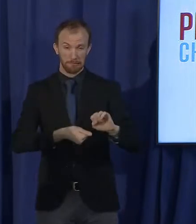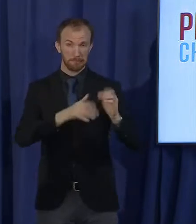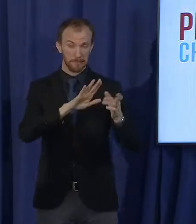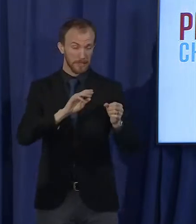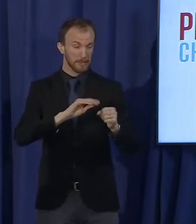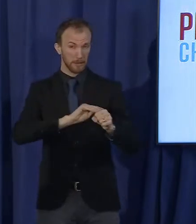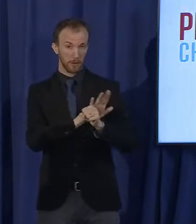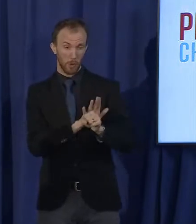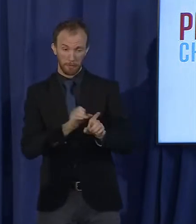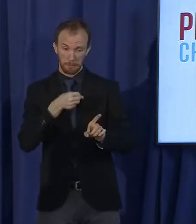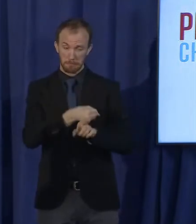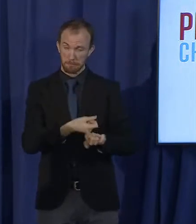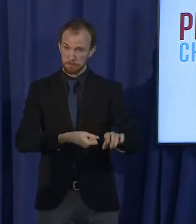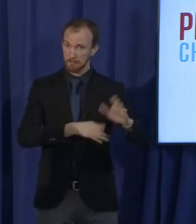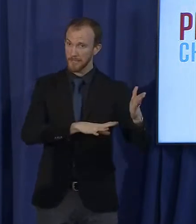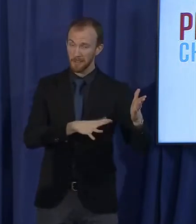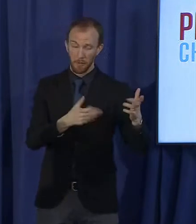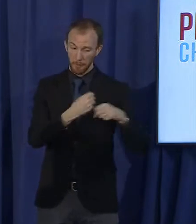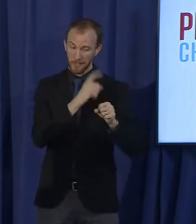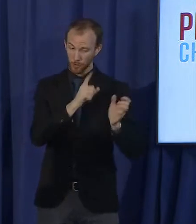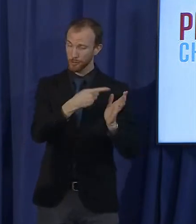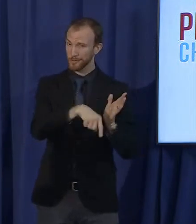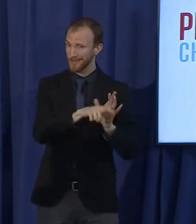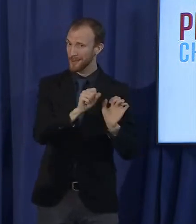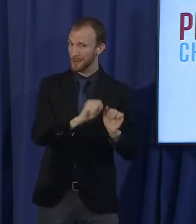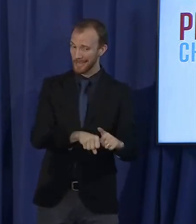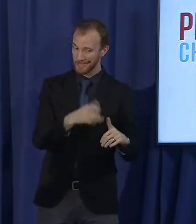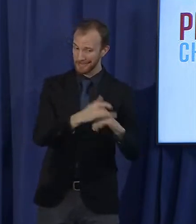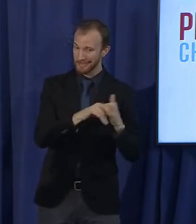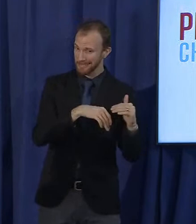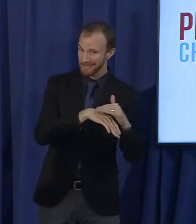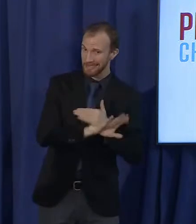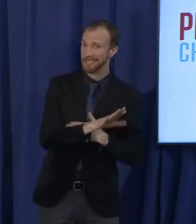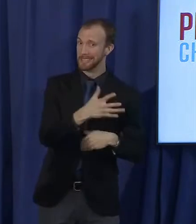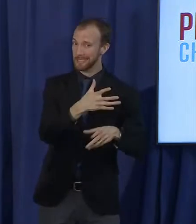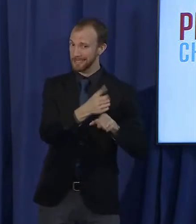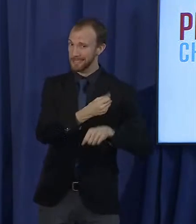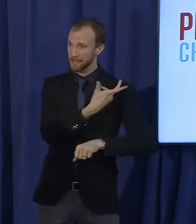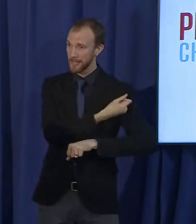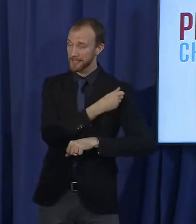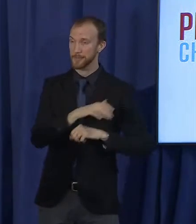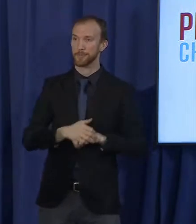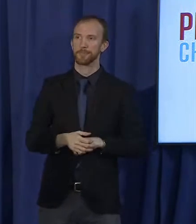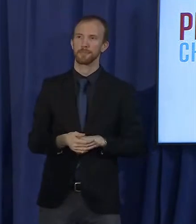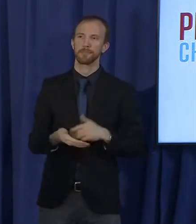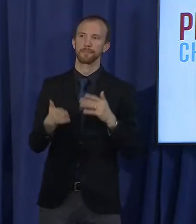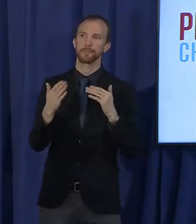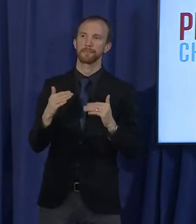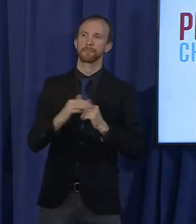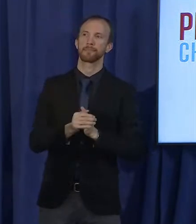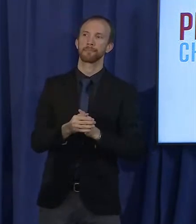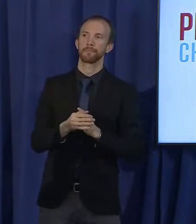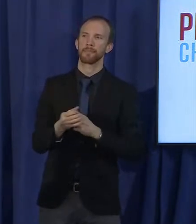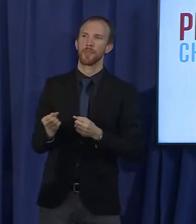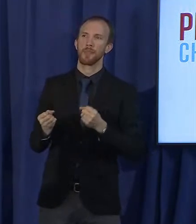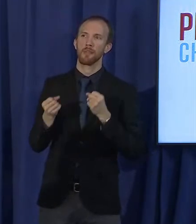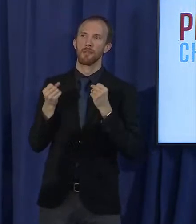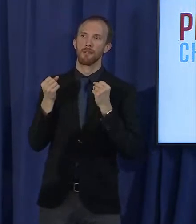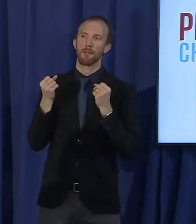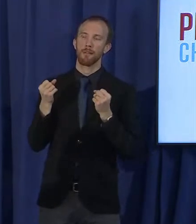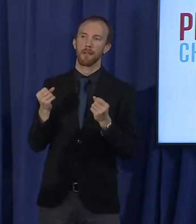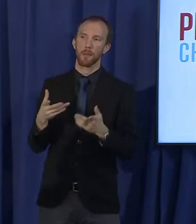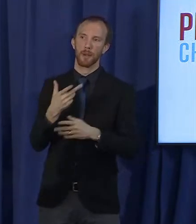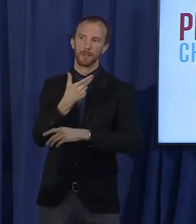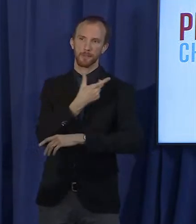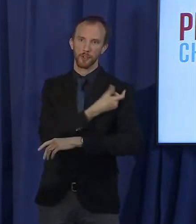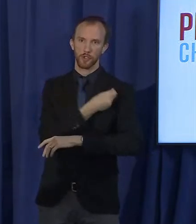we really want to make sure can most easily access vaccine. This question is from Alice Jean. How many doses are you allocating vaccine every week